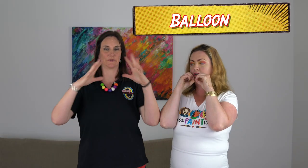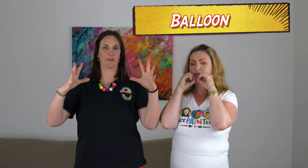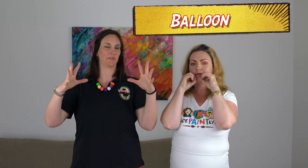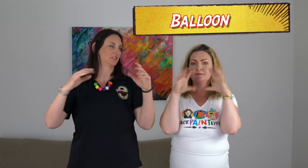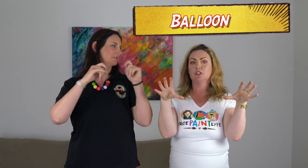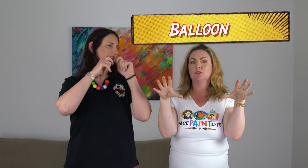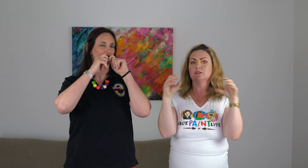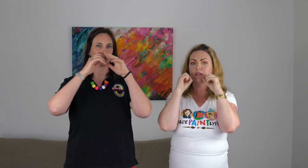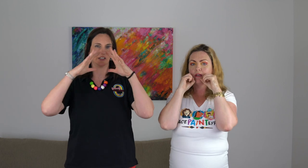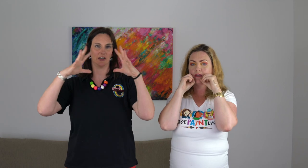very visual, just like